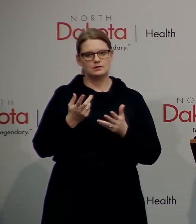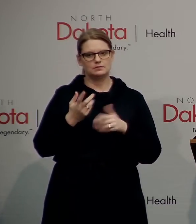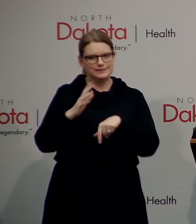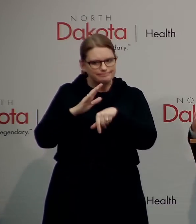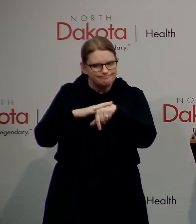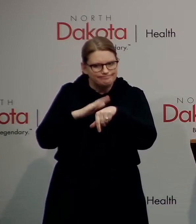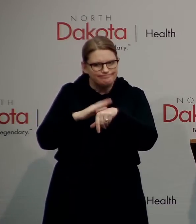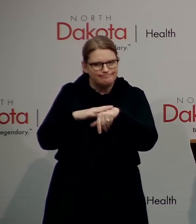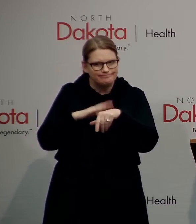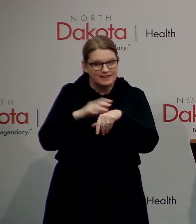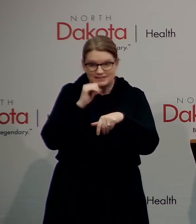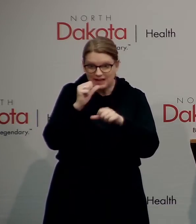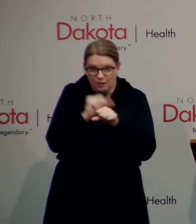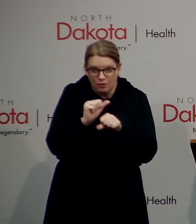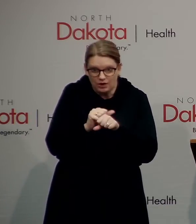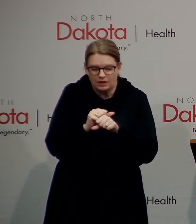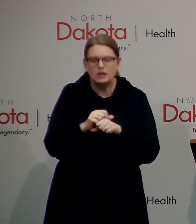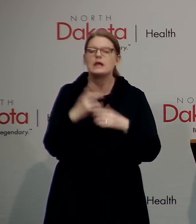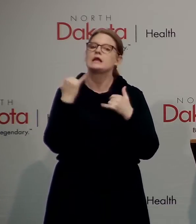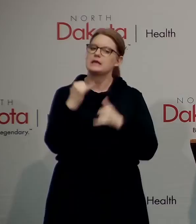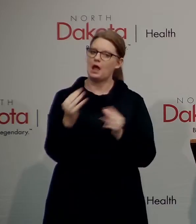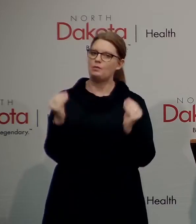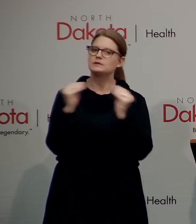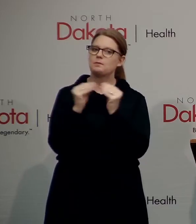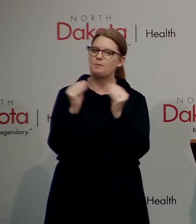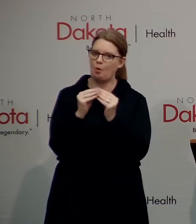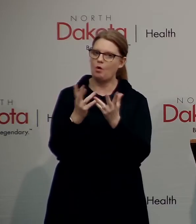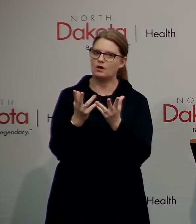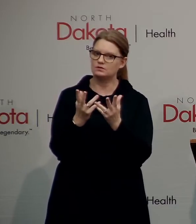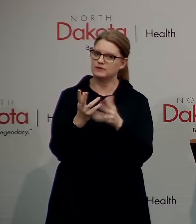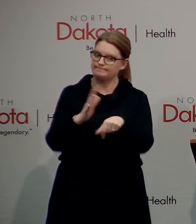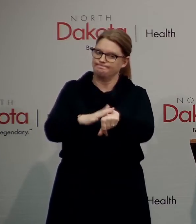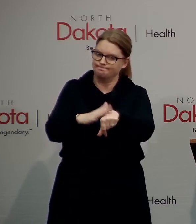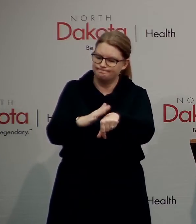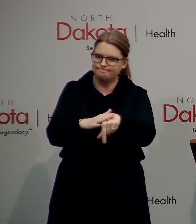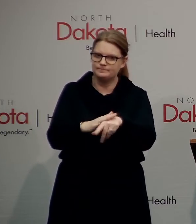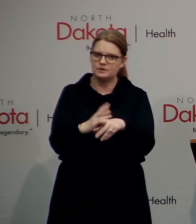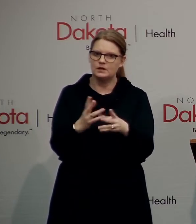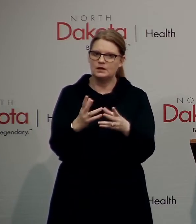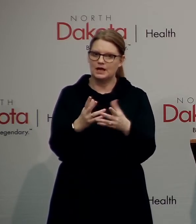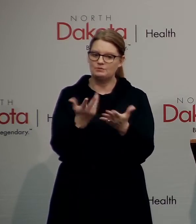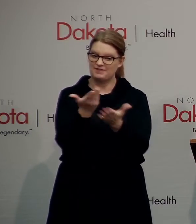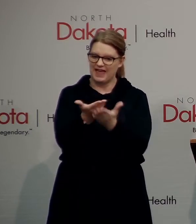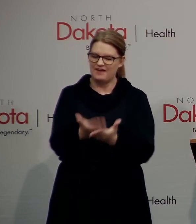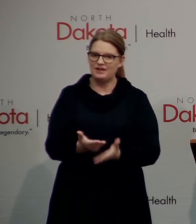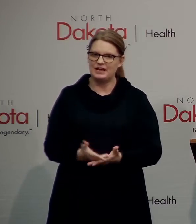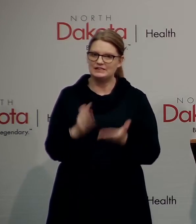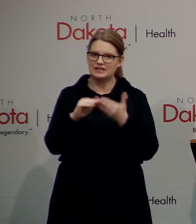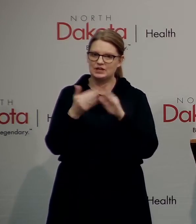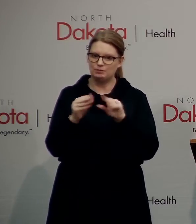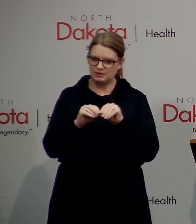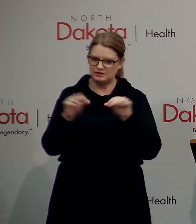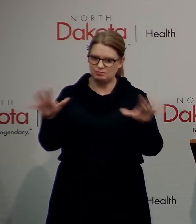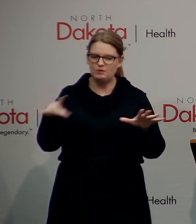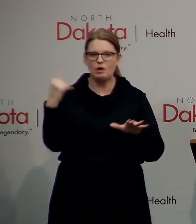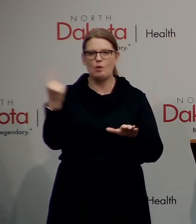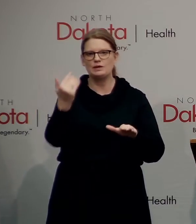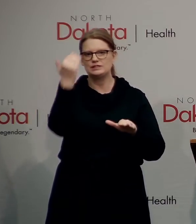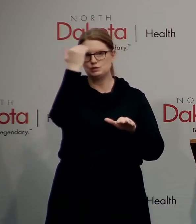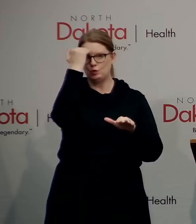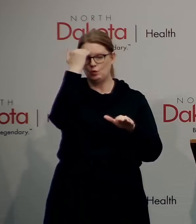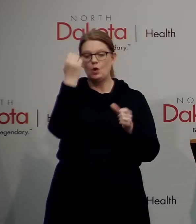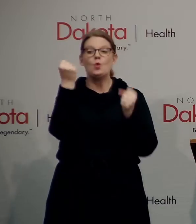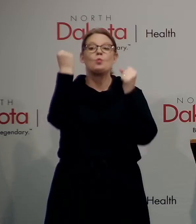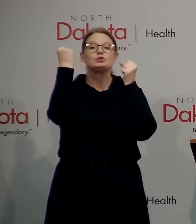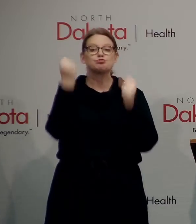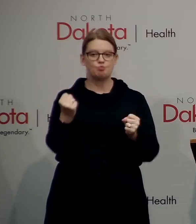hasn't been working, we're taking some stronger guidance. And now that we have evidence of community spread, we always said this was going to be a trigger. We are